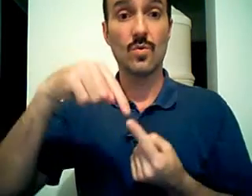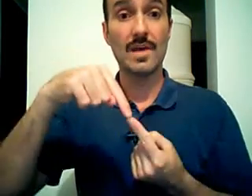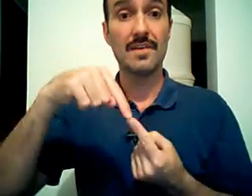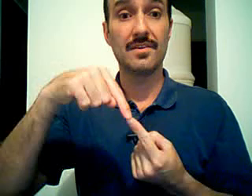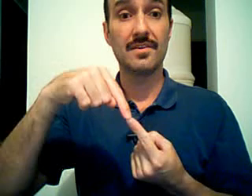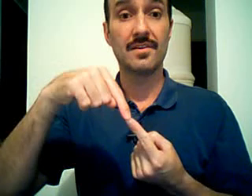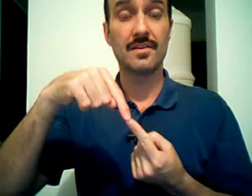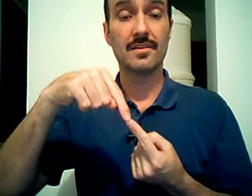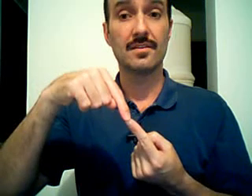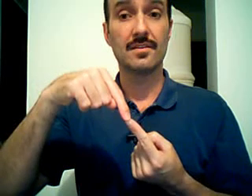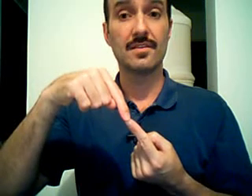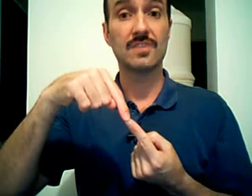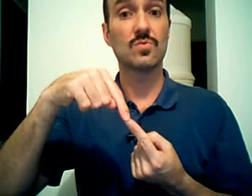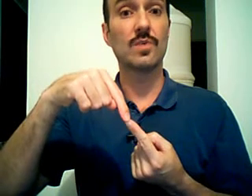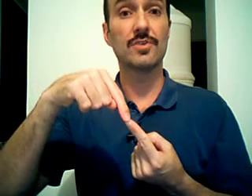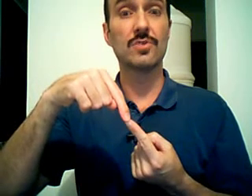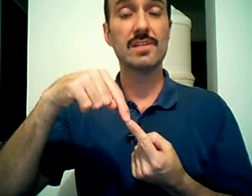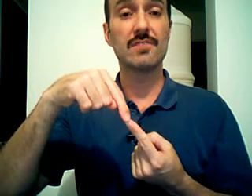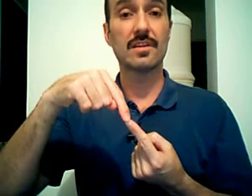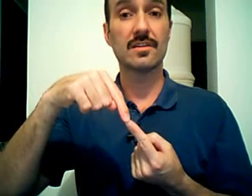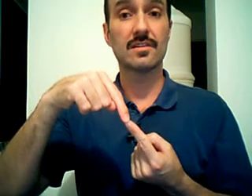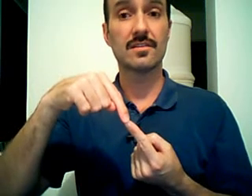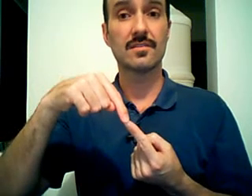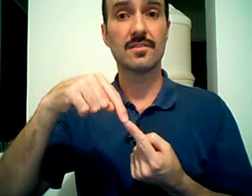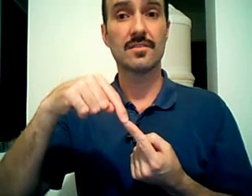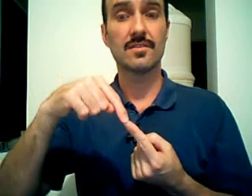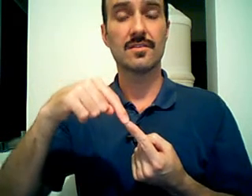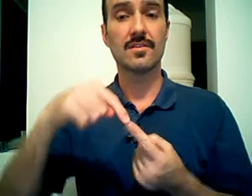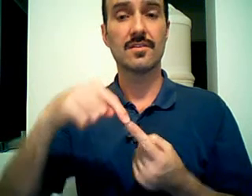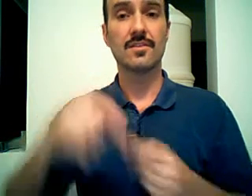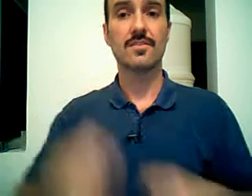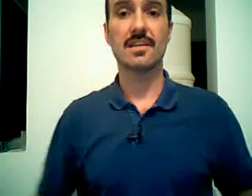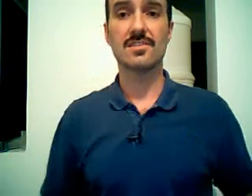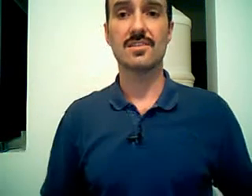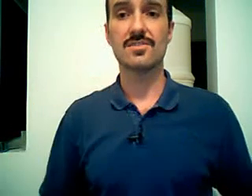when. That's when are you leaving. The next is